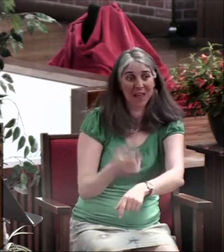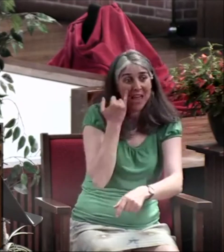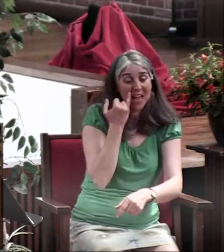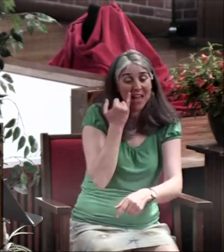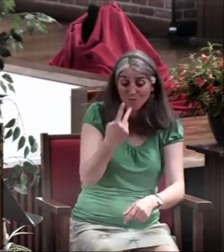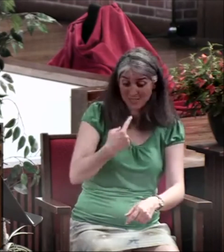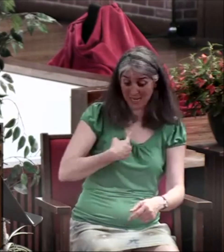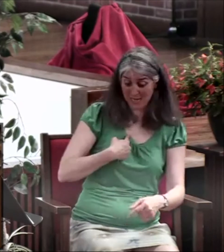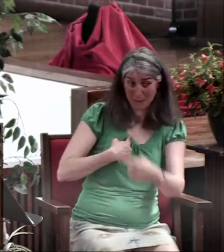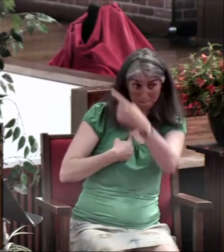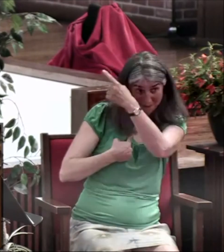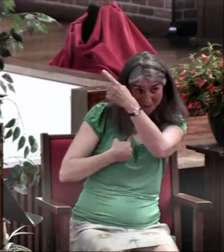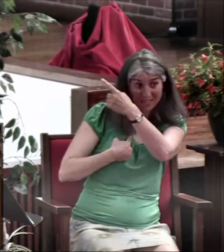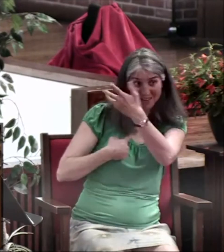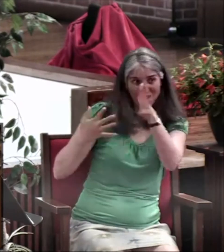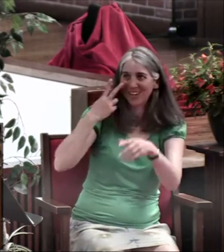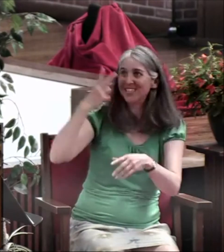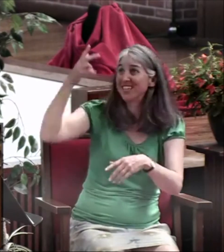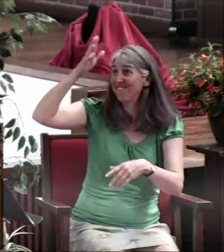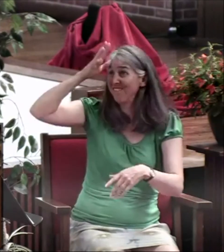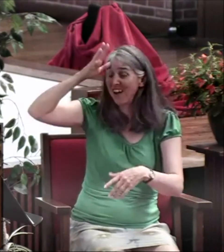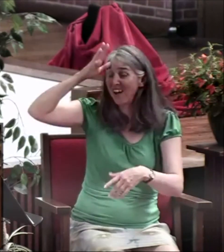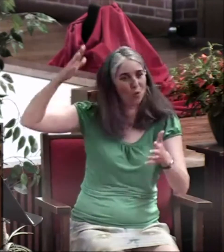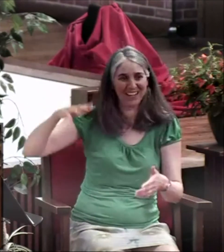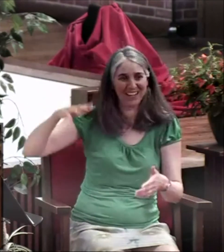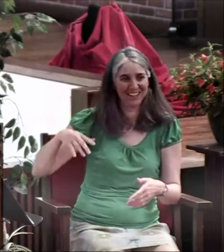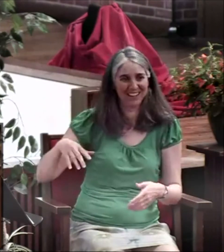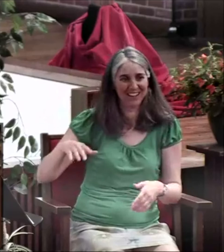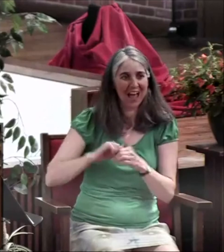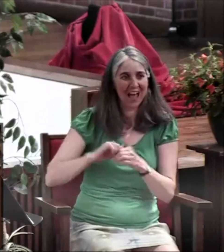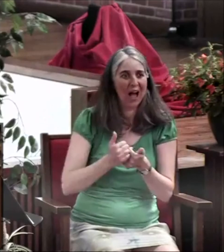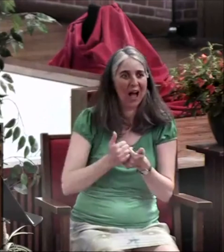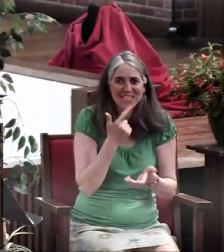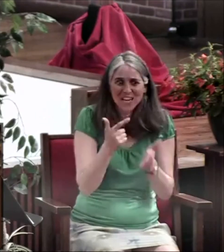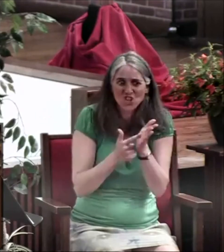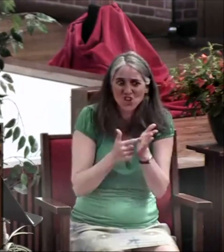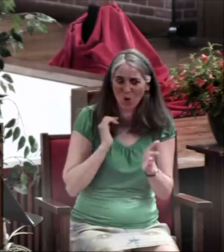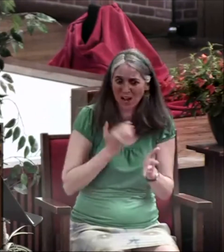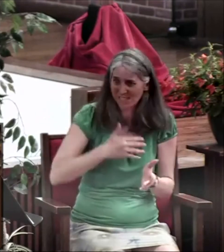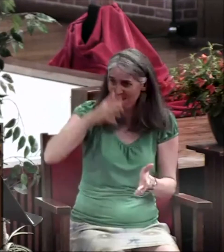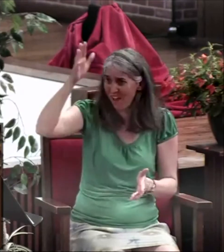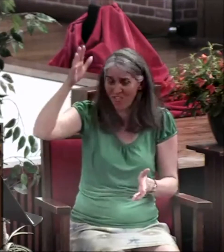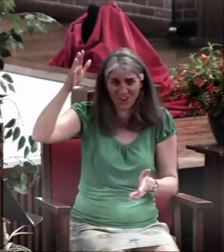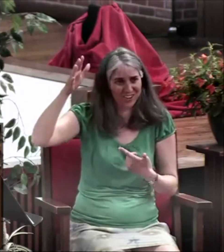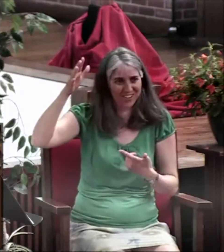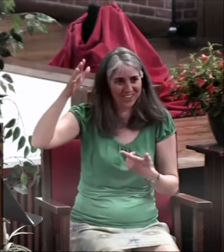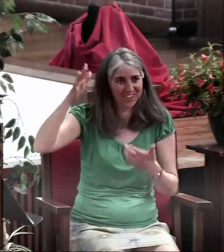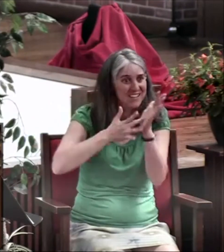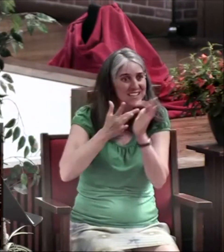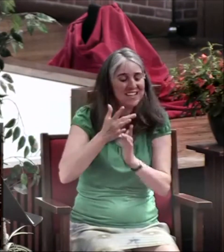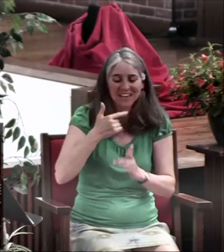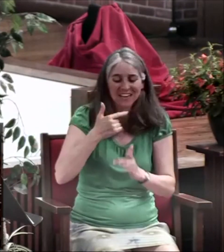seen me has seen the Father. How can you say, show us the Father?